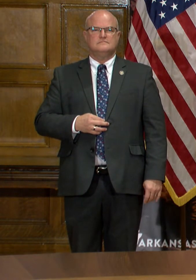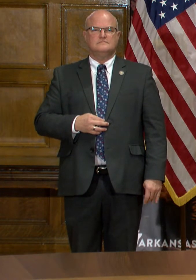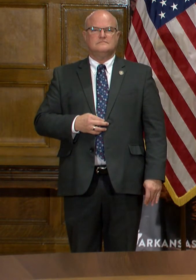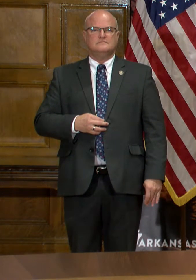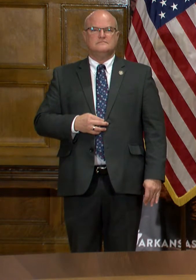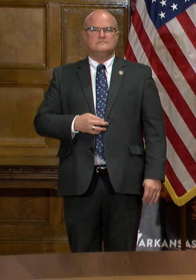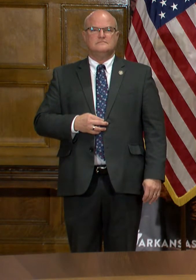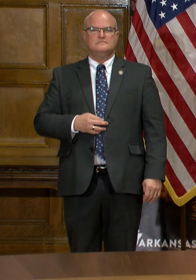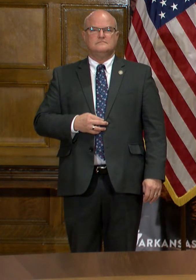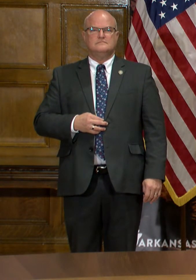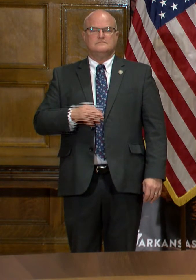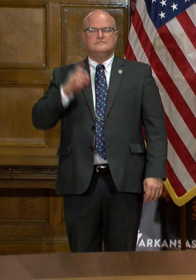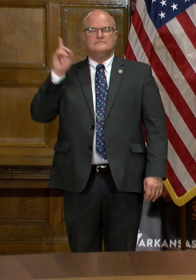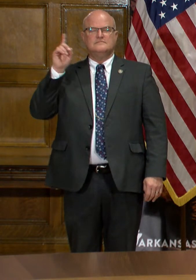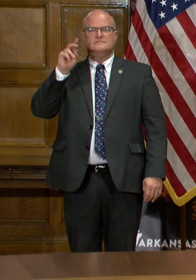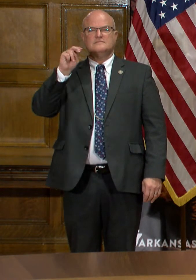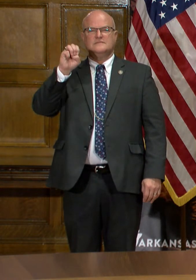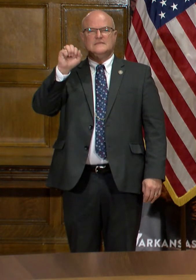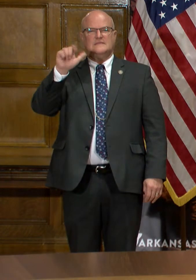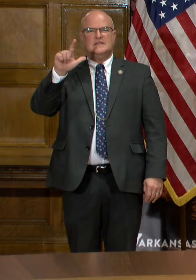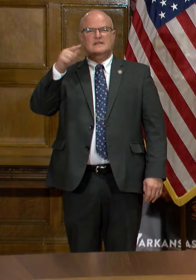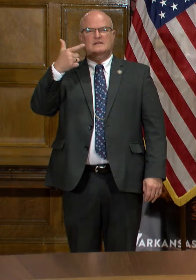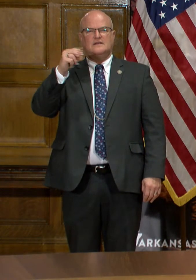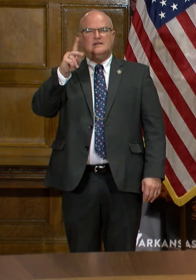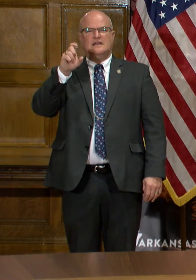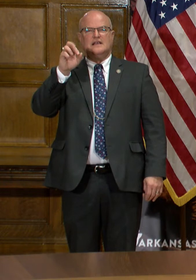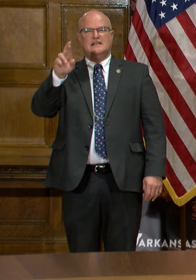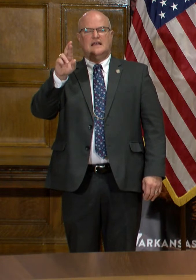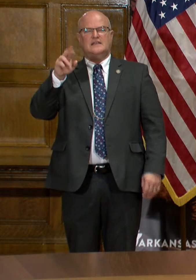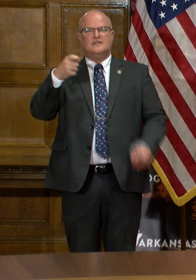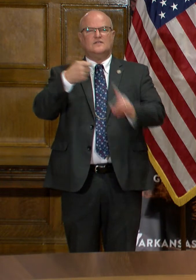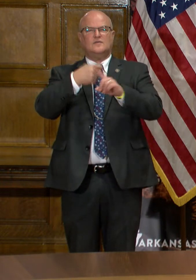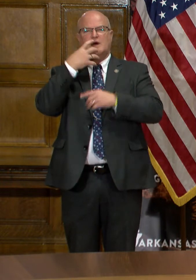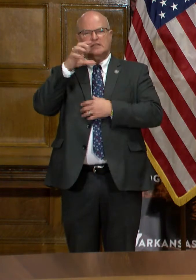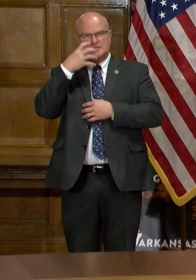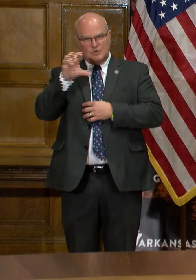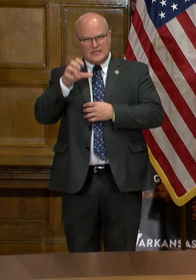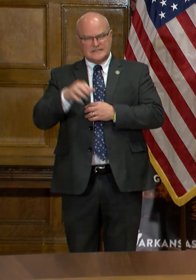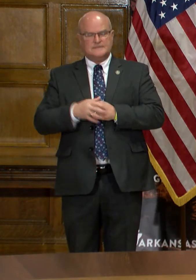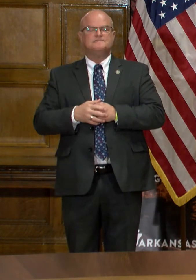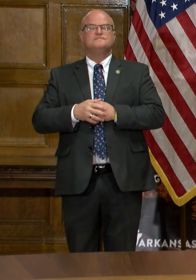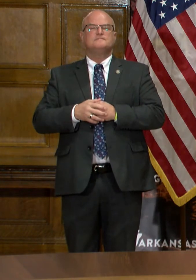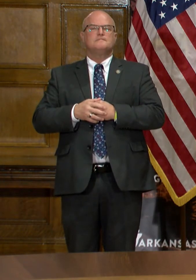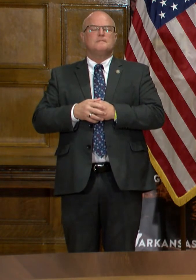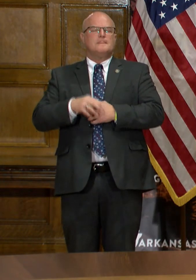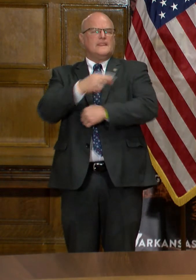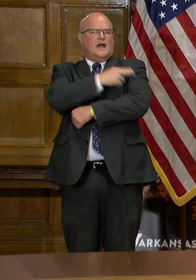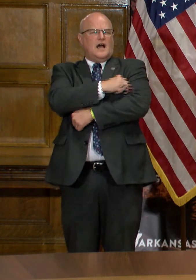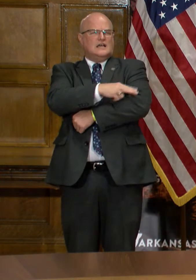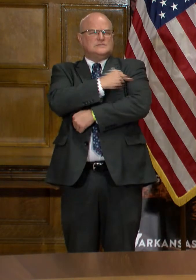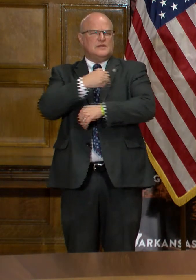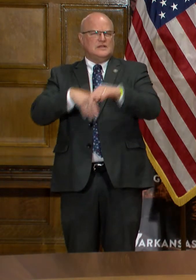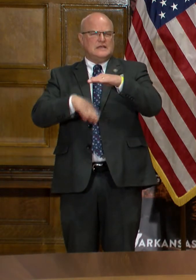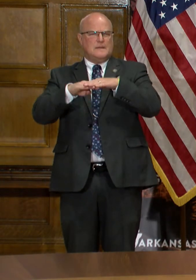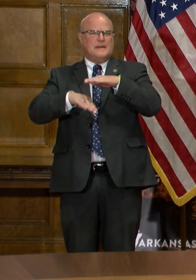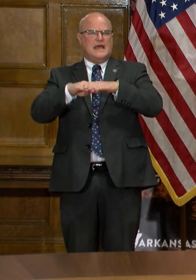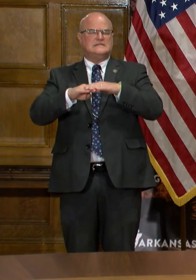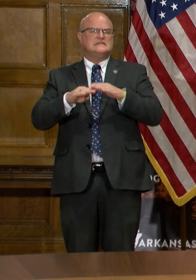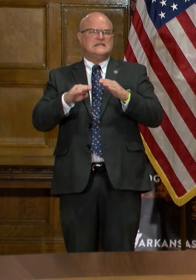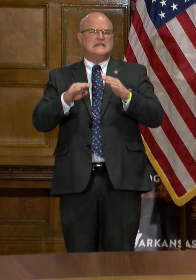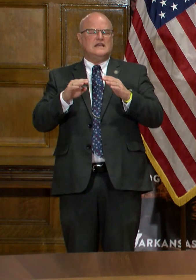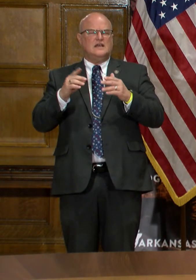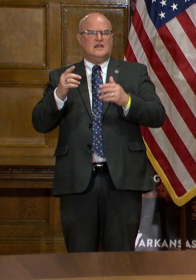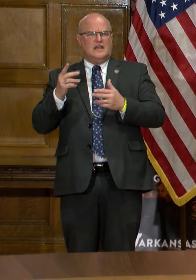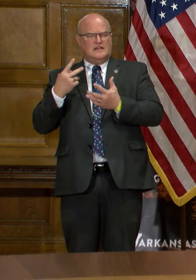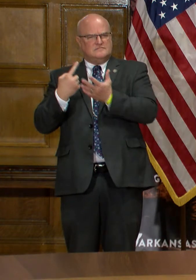Does anybody else have a question? Governor, good afternoon. It's Neil Gladner, KZNG in Hot Springs. On hospital capacity, I was wondering, you and